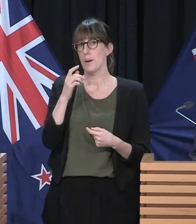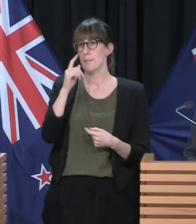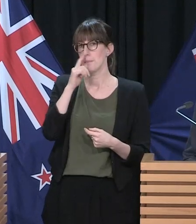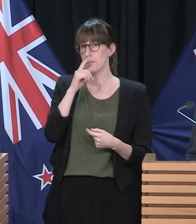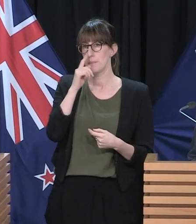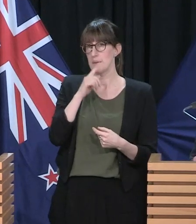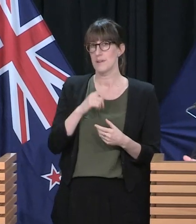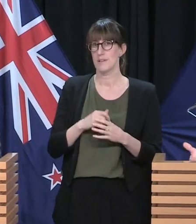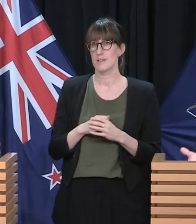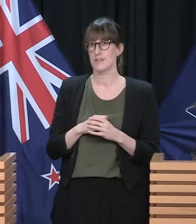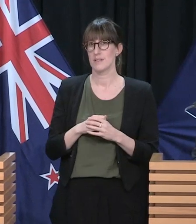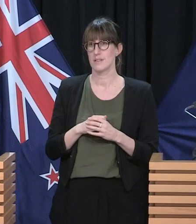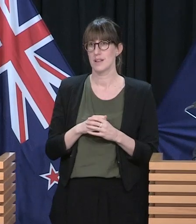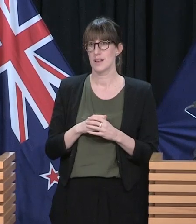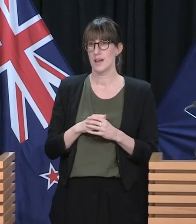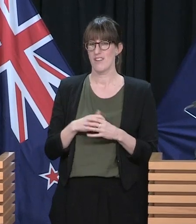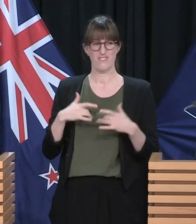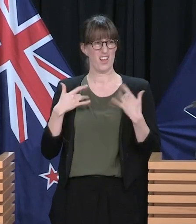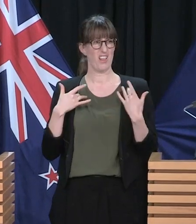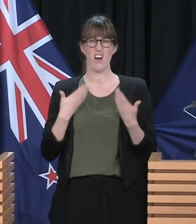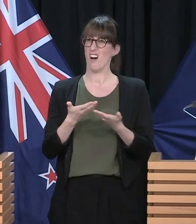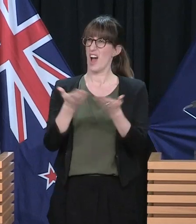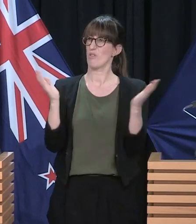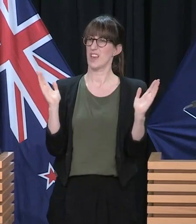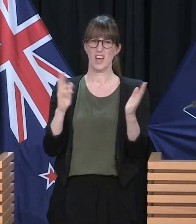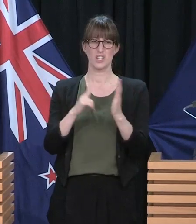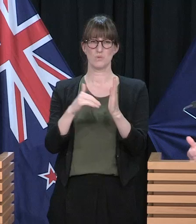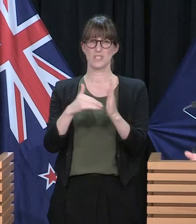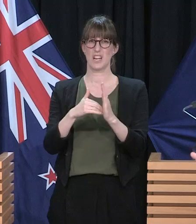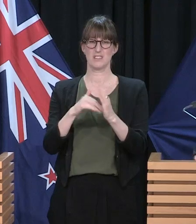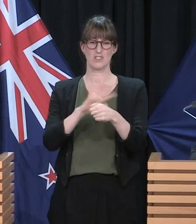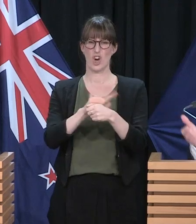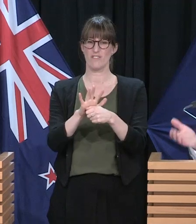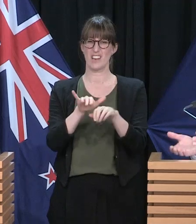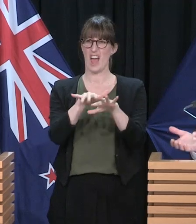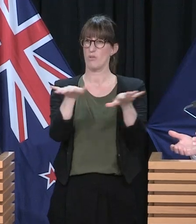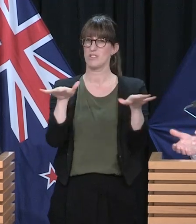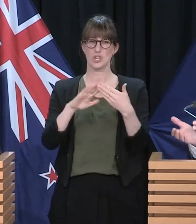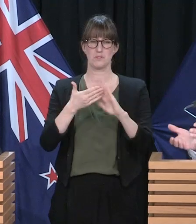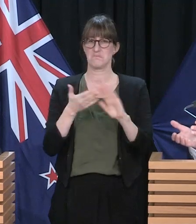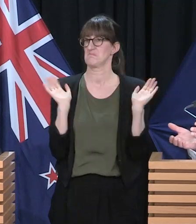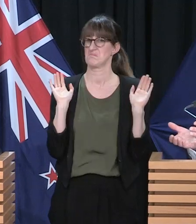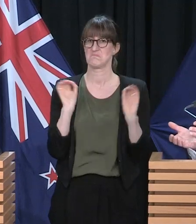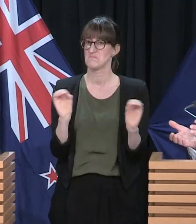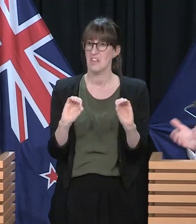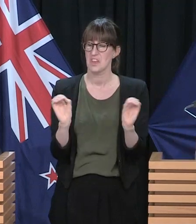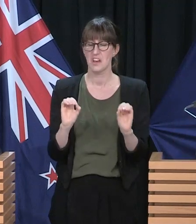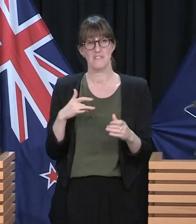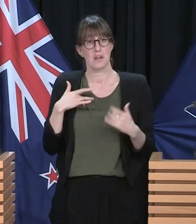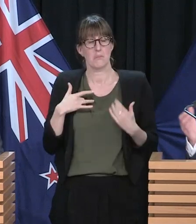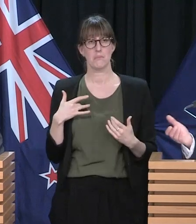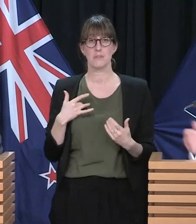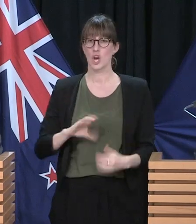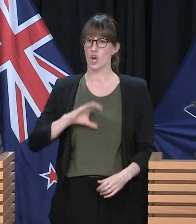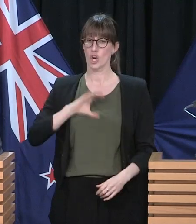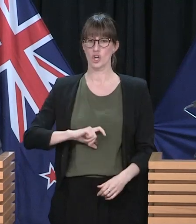Minister's just given it again, is that we're very confident there's no community-based transmission. So they on one hand, feel confident about